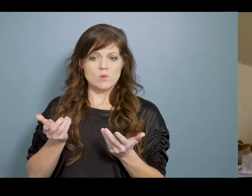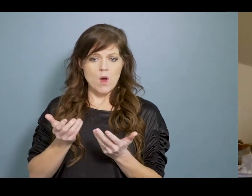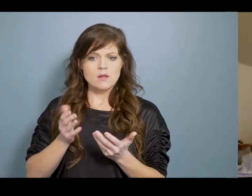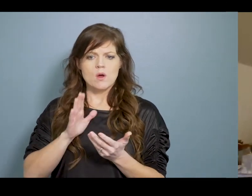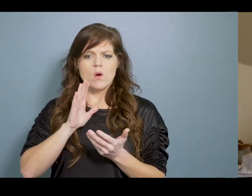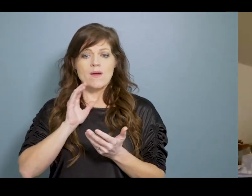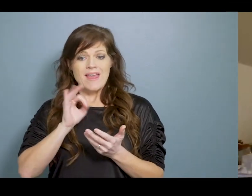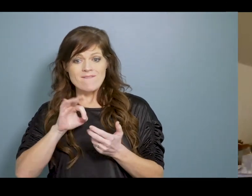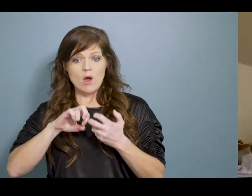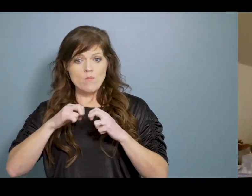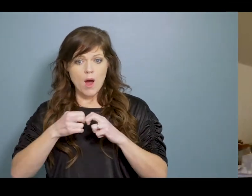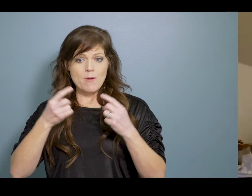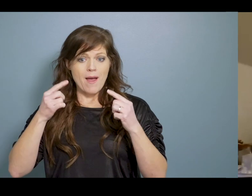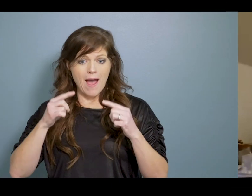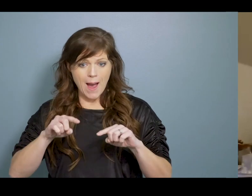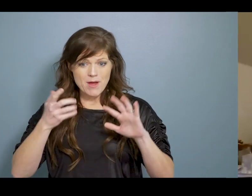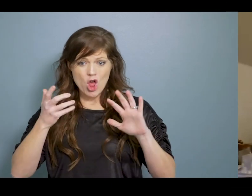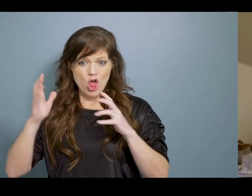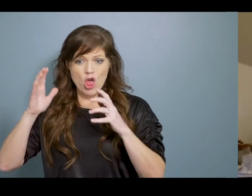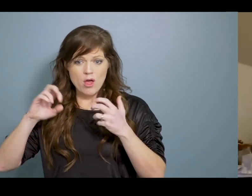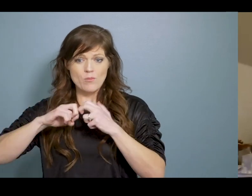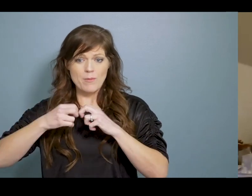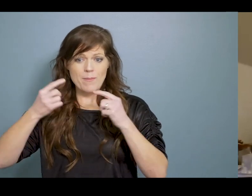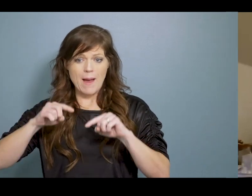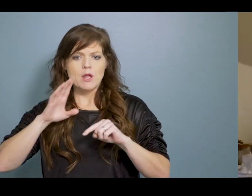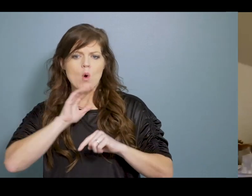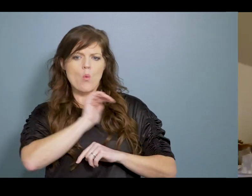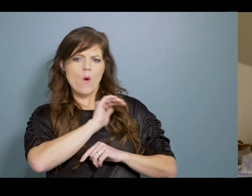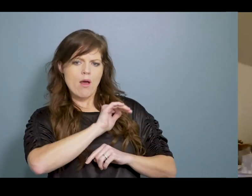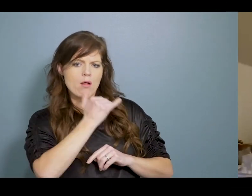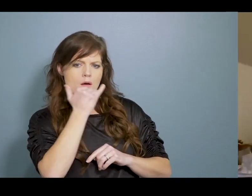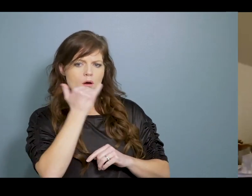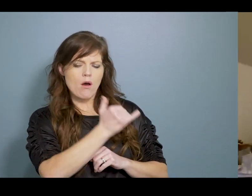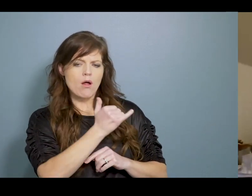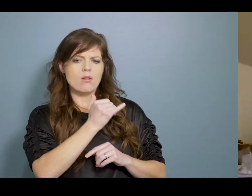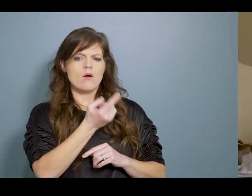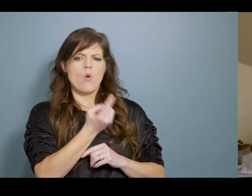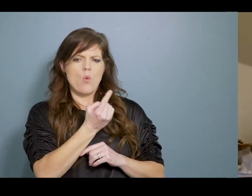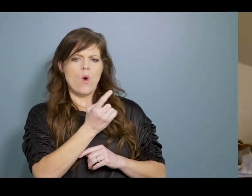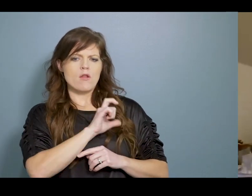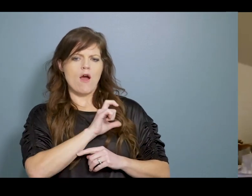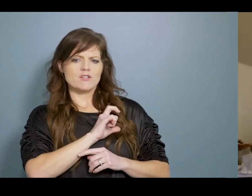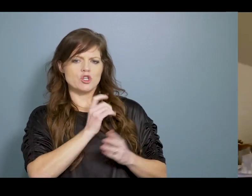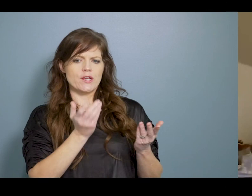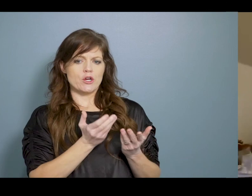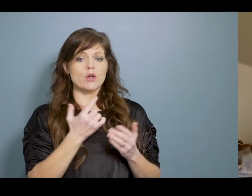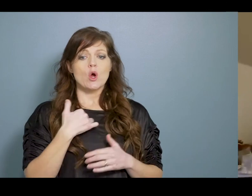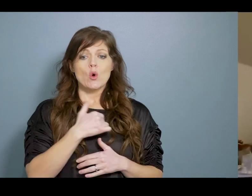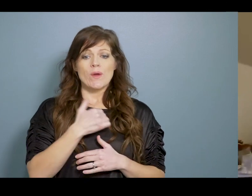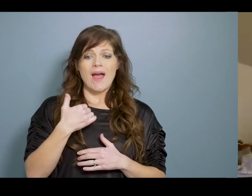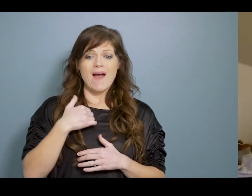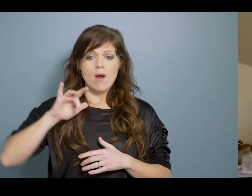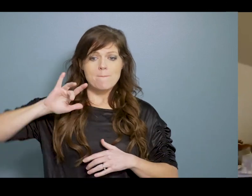of the security officers. We have emergency call buttons located strategically within our